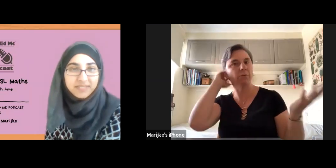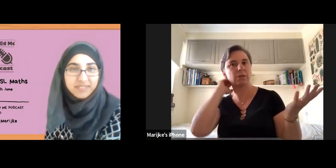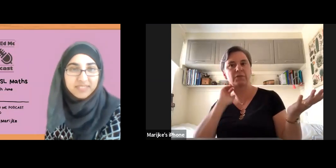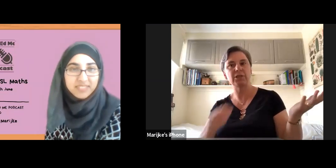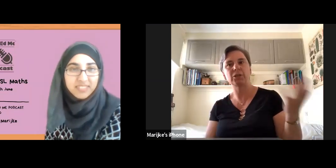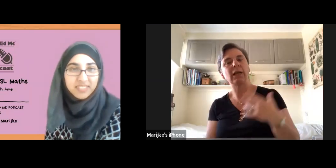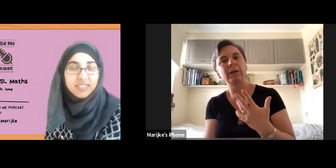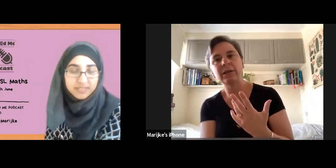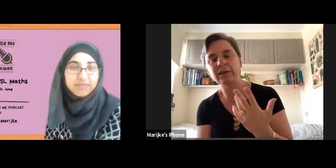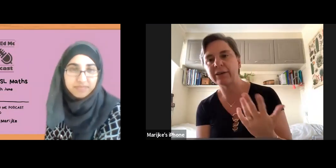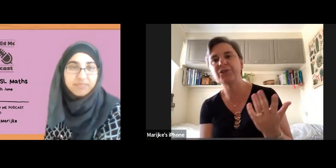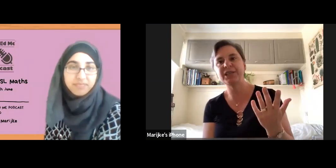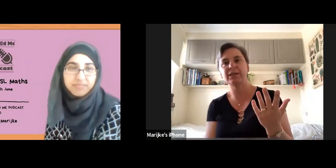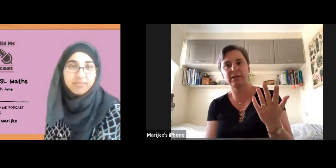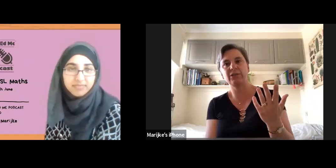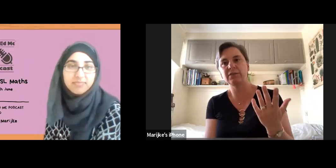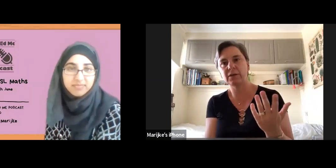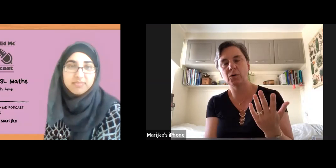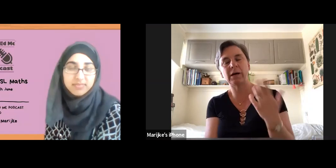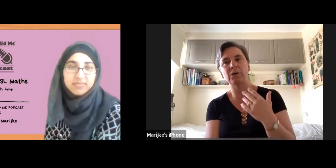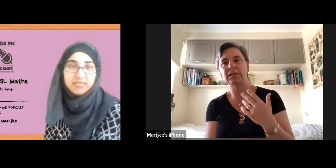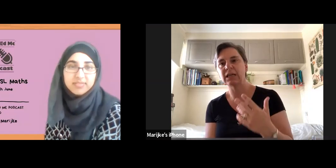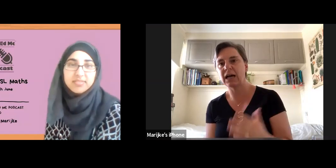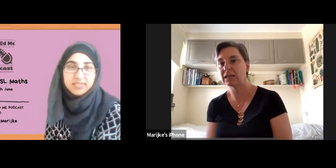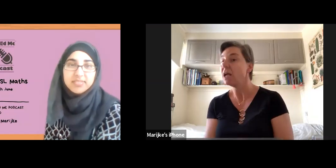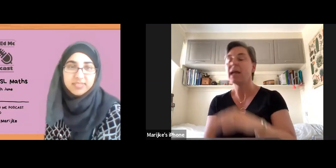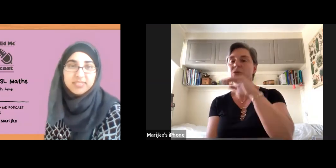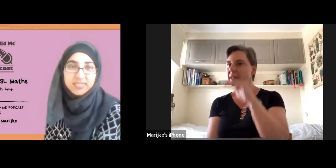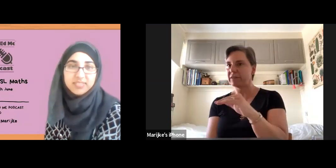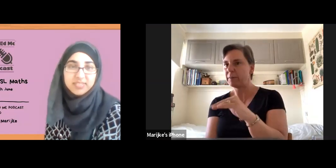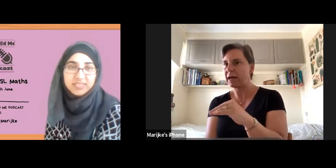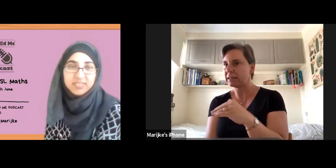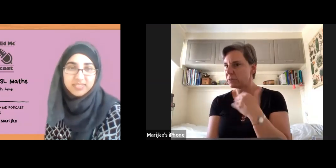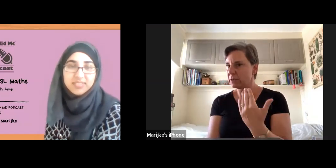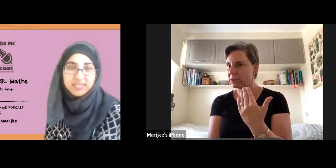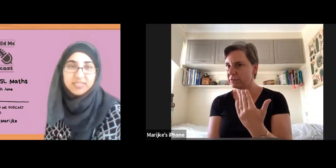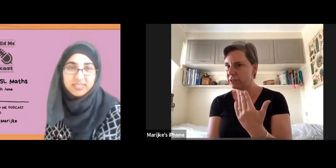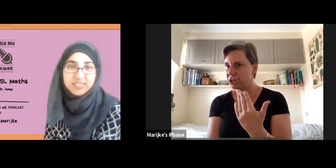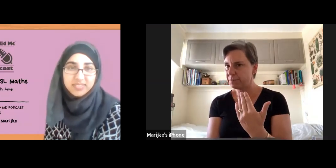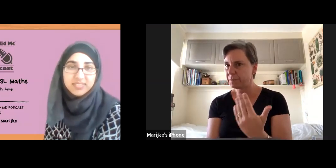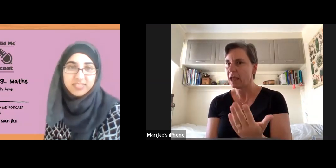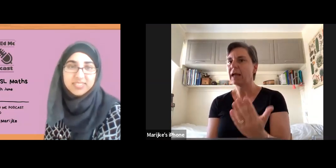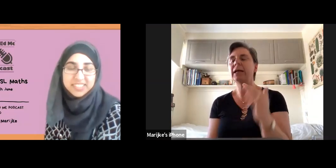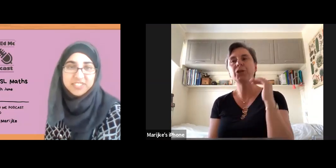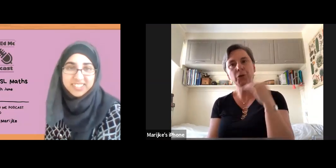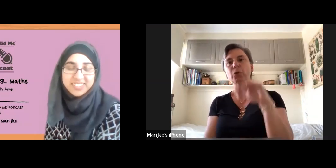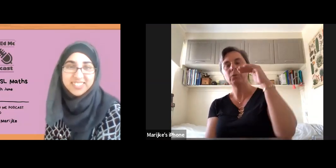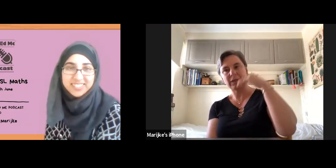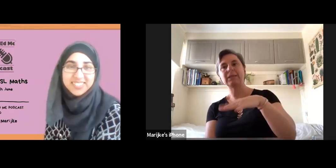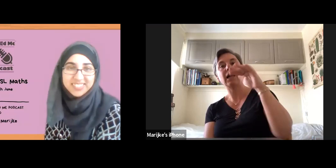cover teacher. Like when you're in your NQT year and you still think, oh my word, this is hard. It was never as bad as when I was a cover teacher. And I knew with time